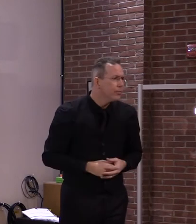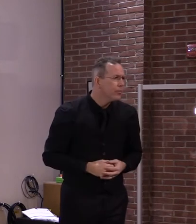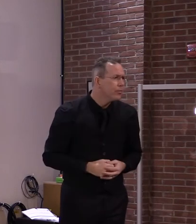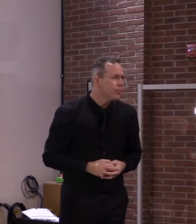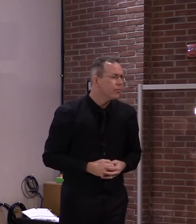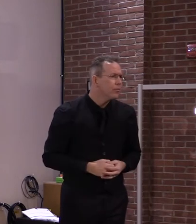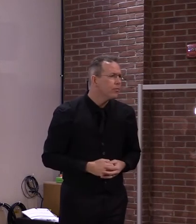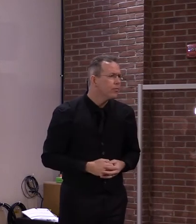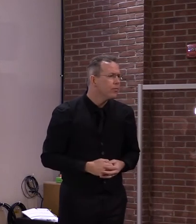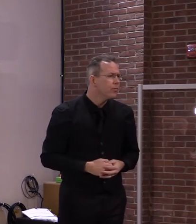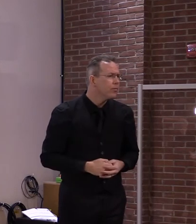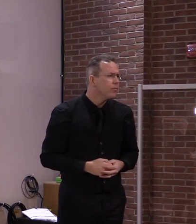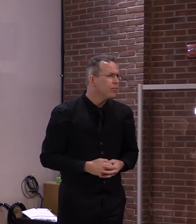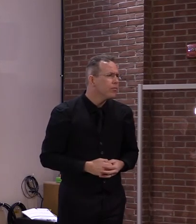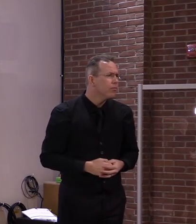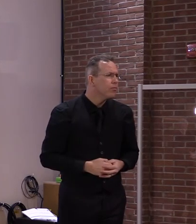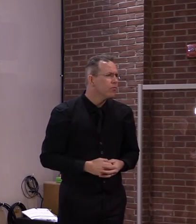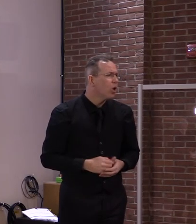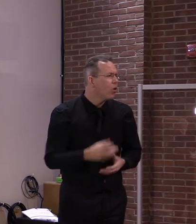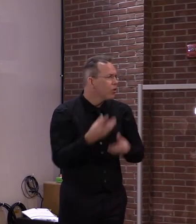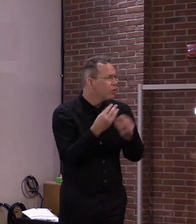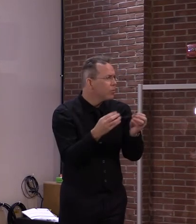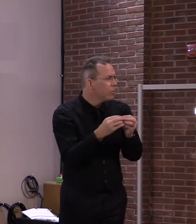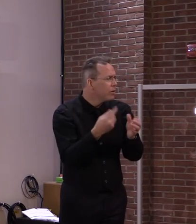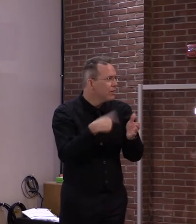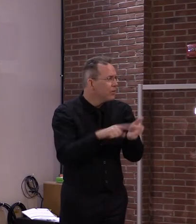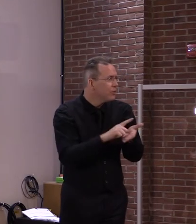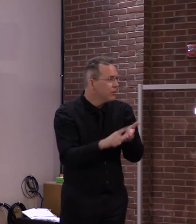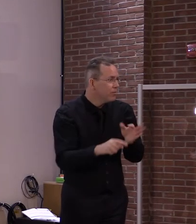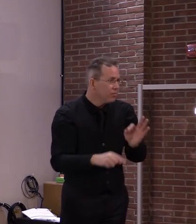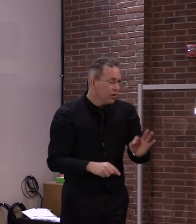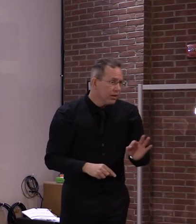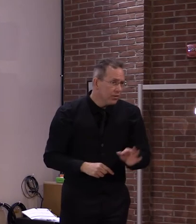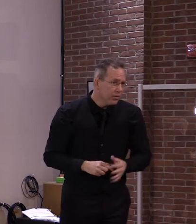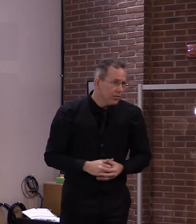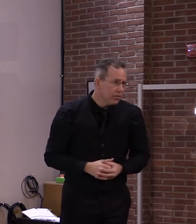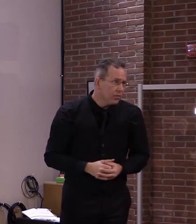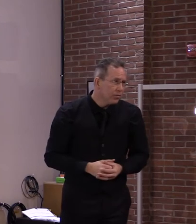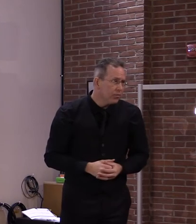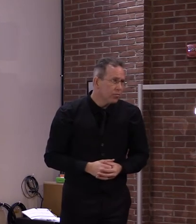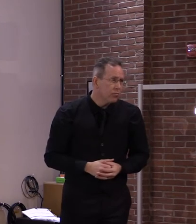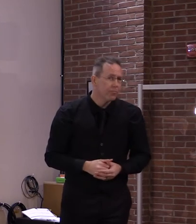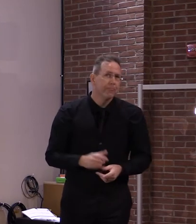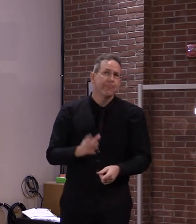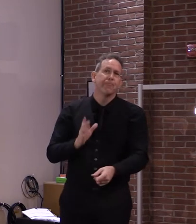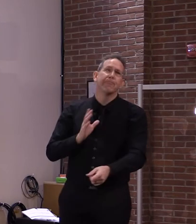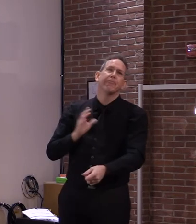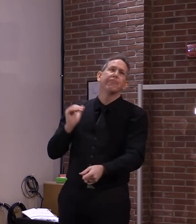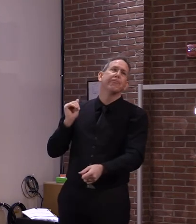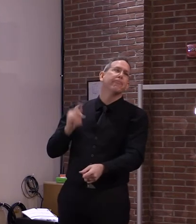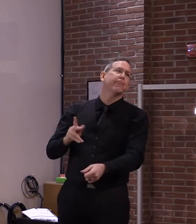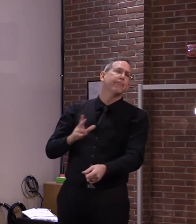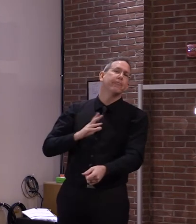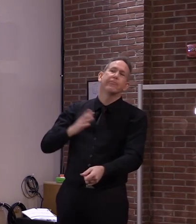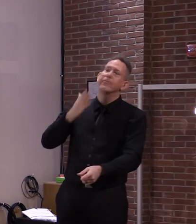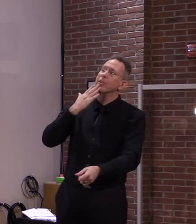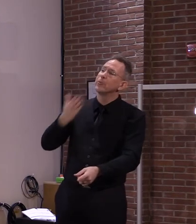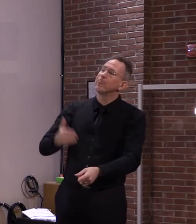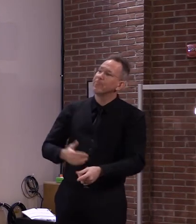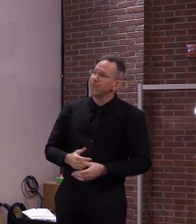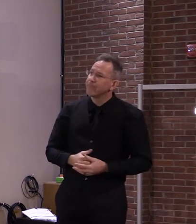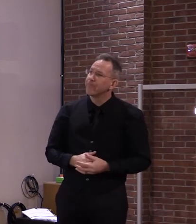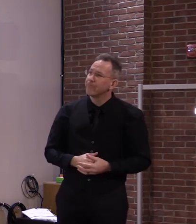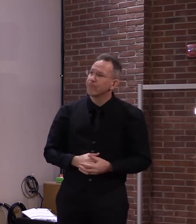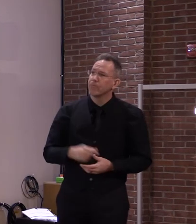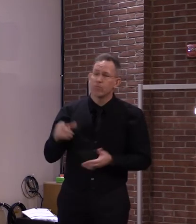and we'll have more to announce next week okay thank you very much everybody thank